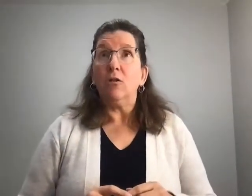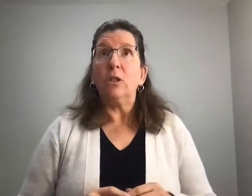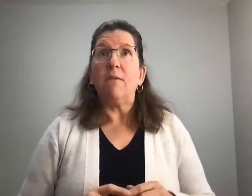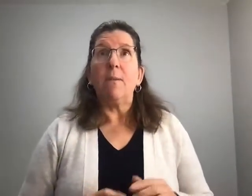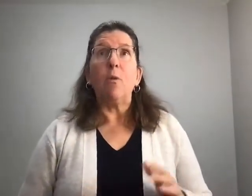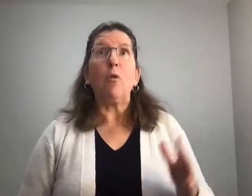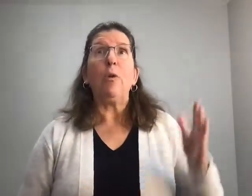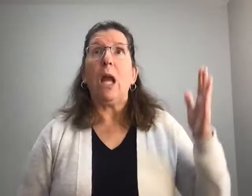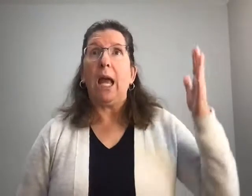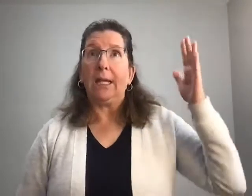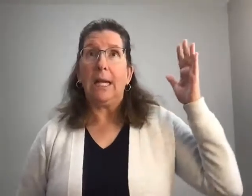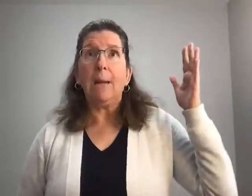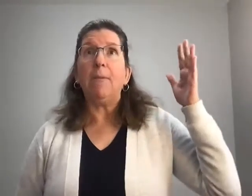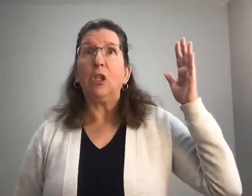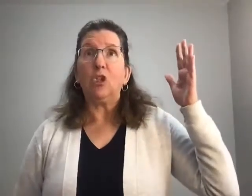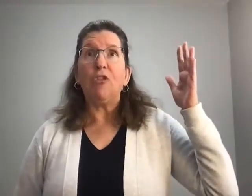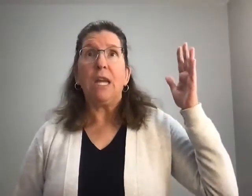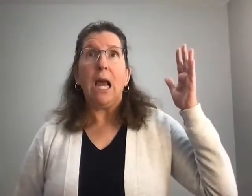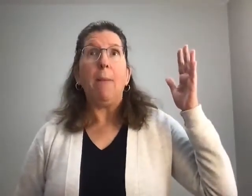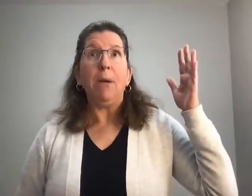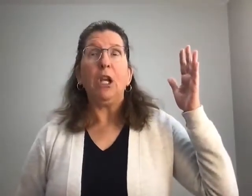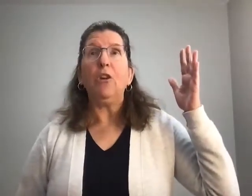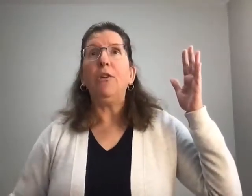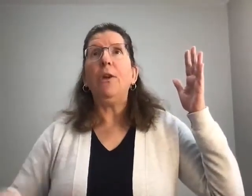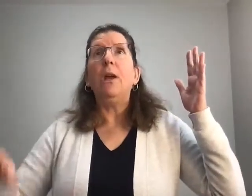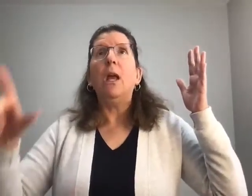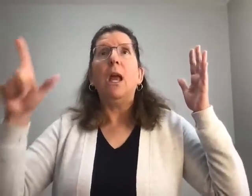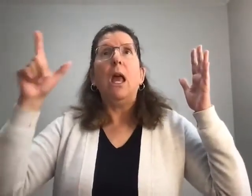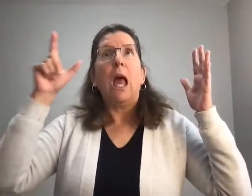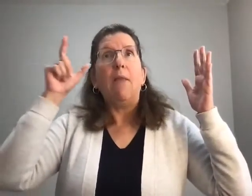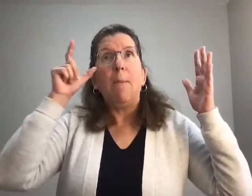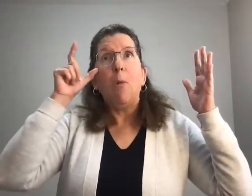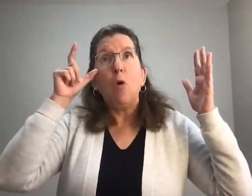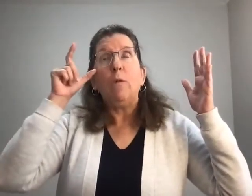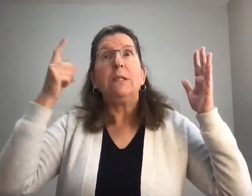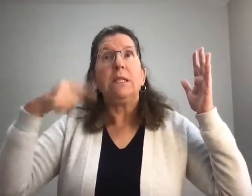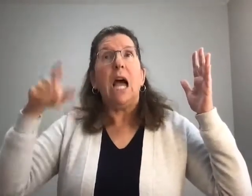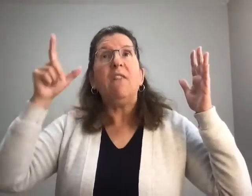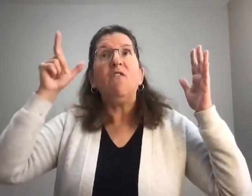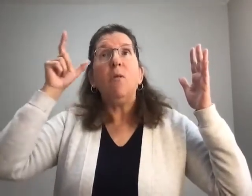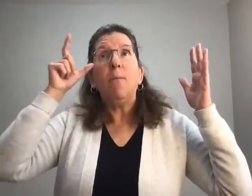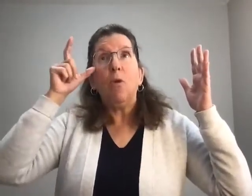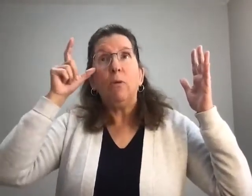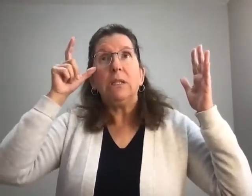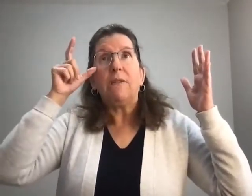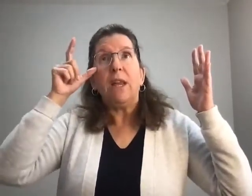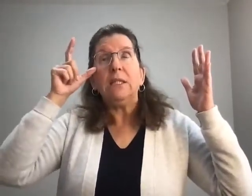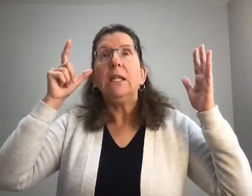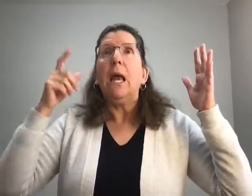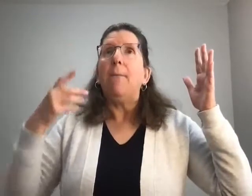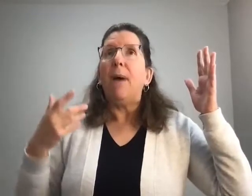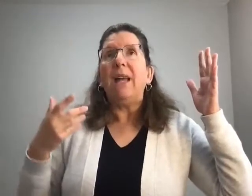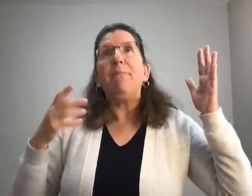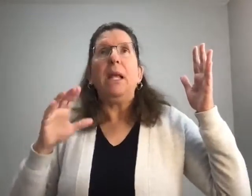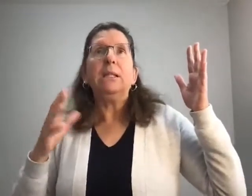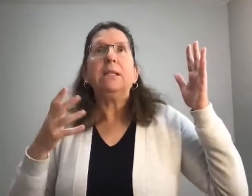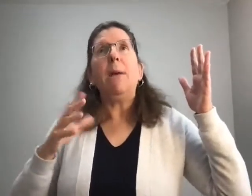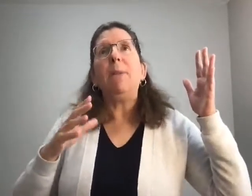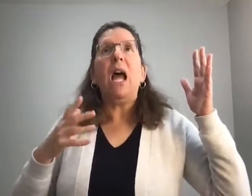of the moon and keep the tree up here. And the moon, the sign for moon is this. But in some kind